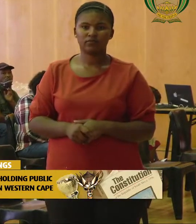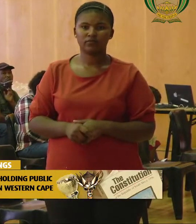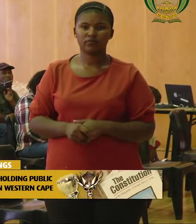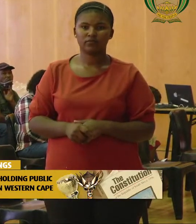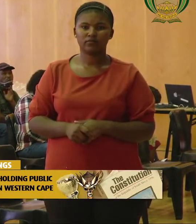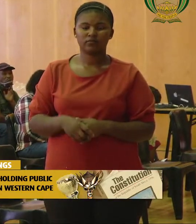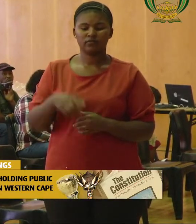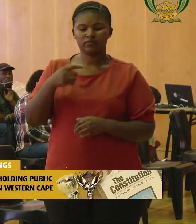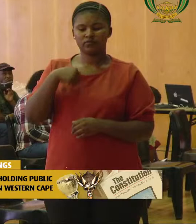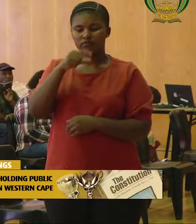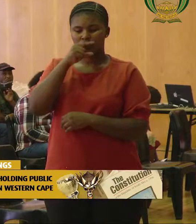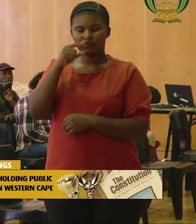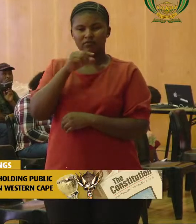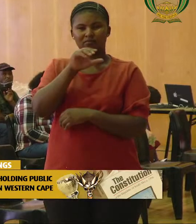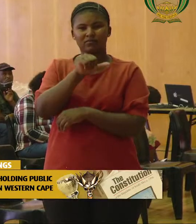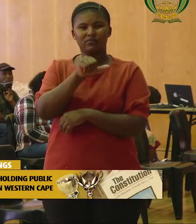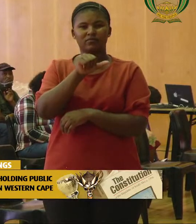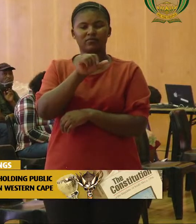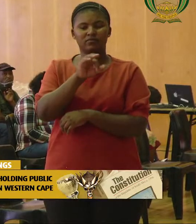Ndingu-Alfred Sishuba ePito.